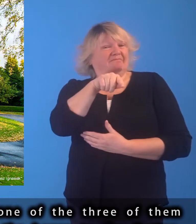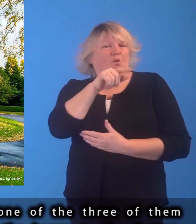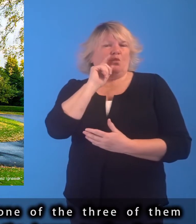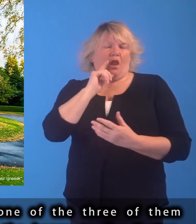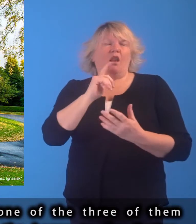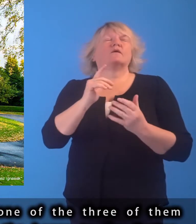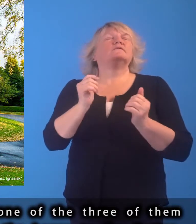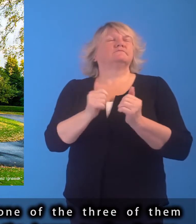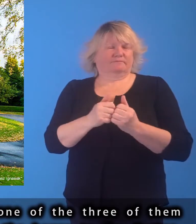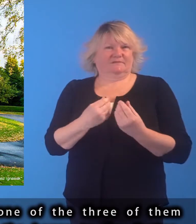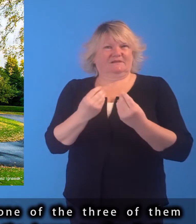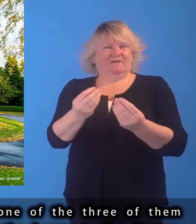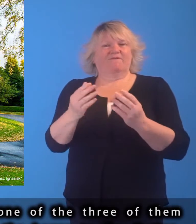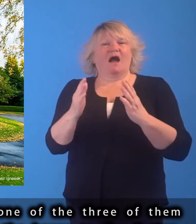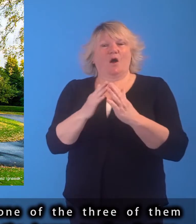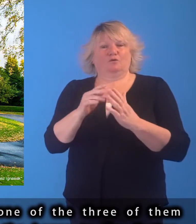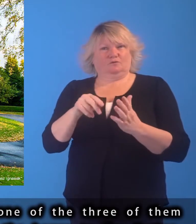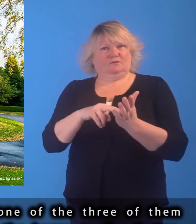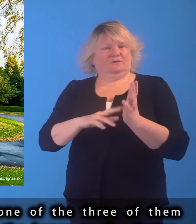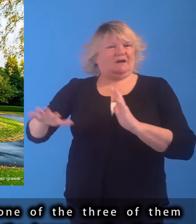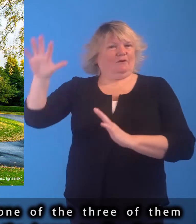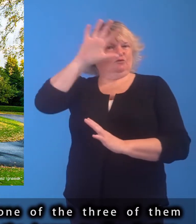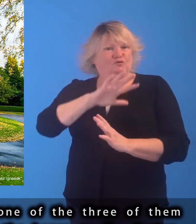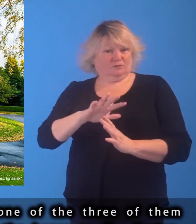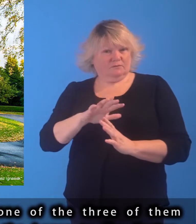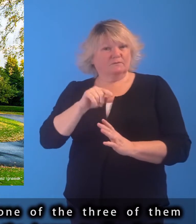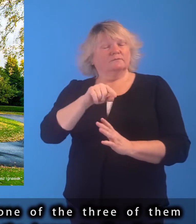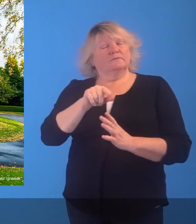house to the nation.